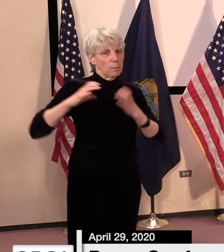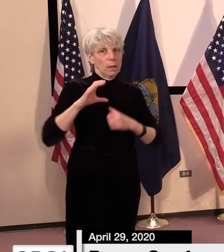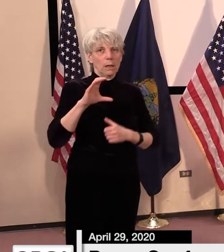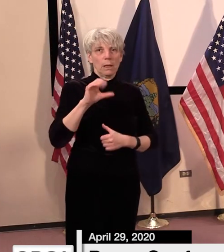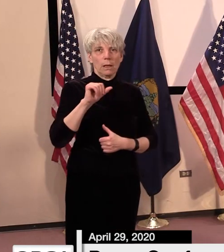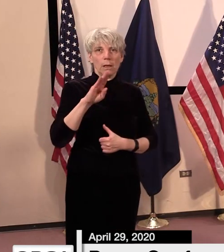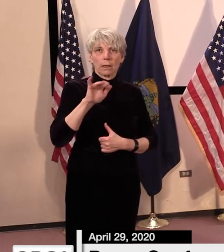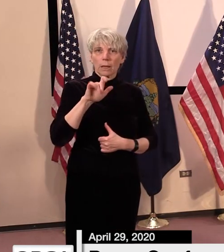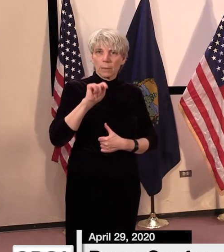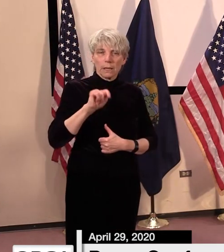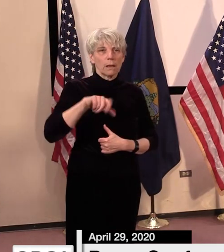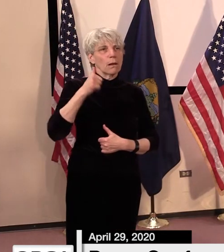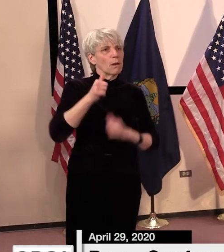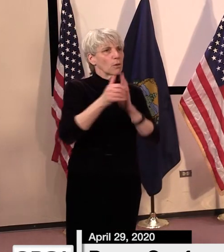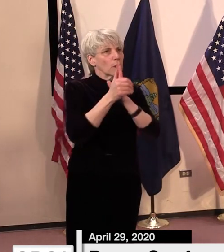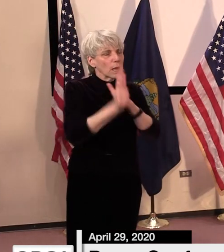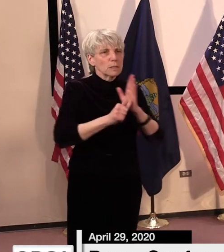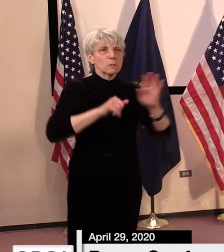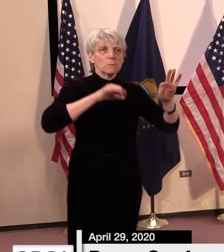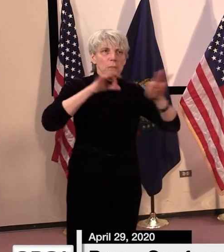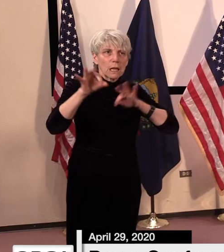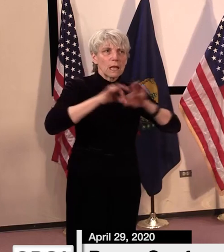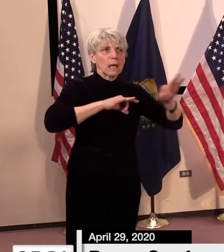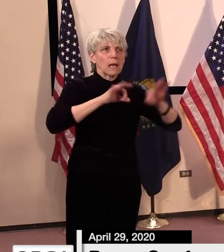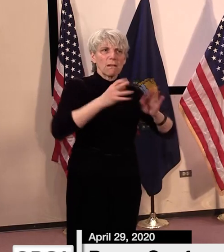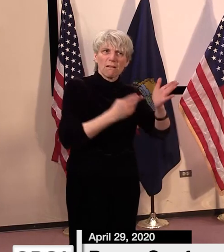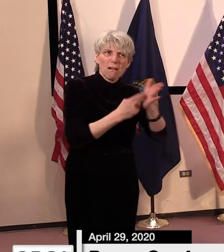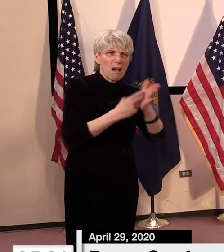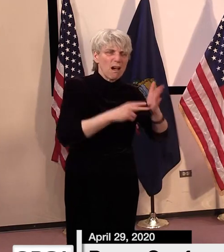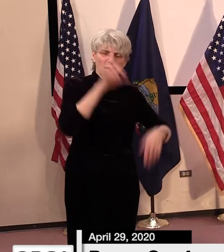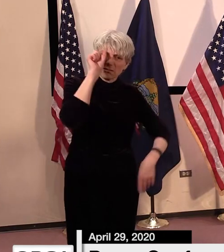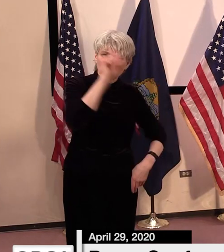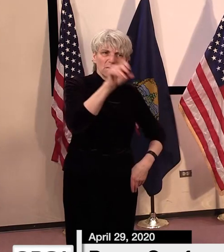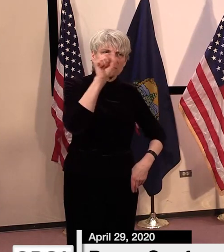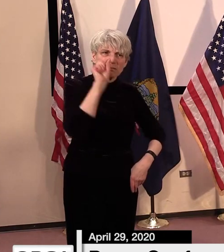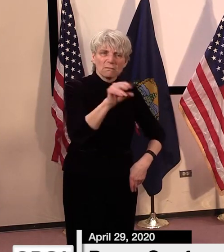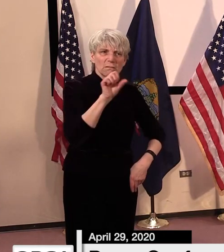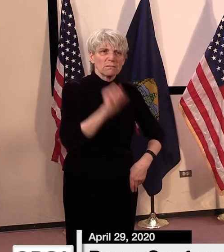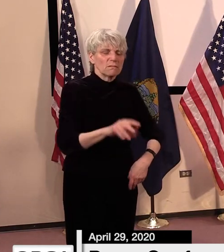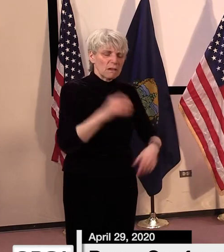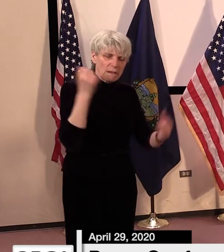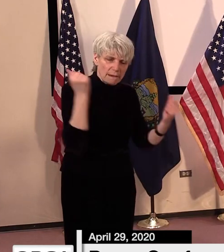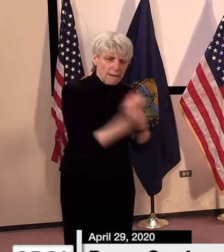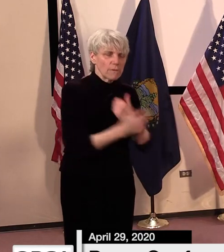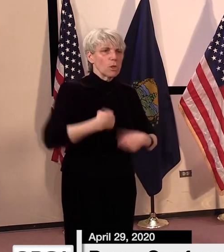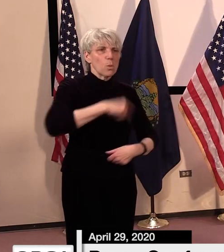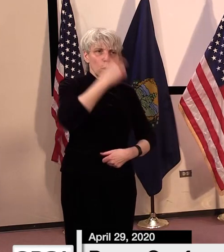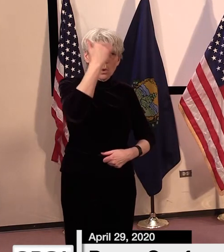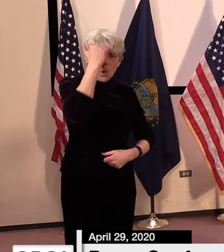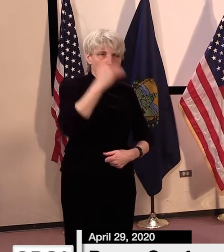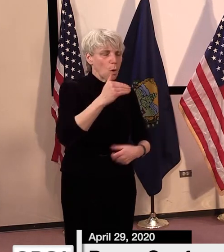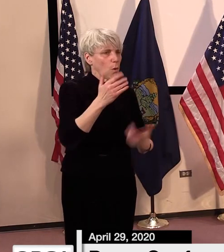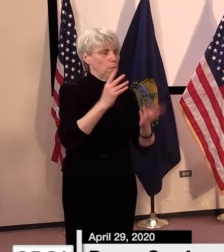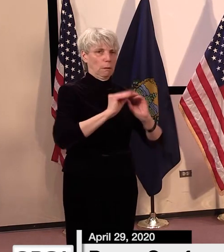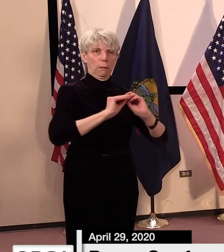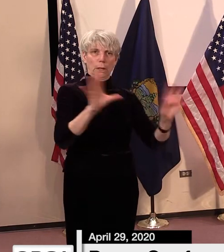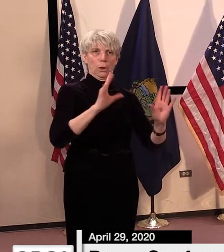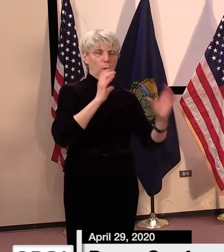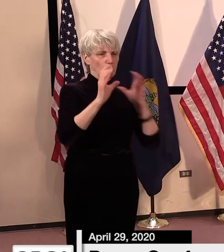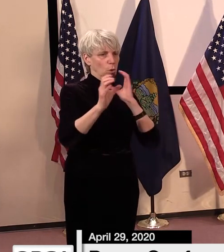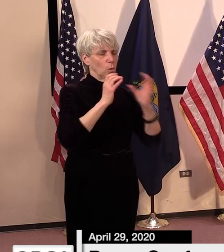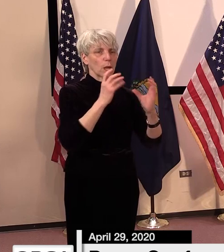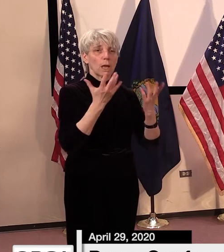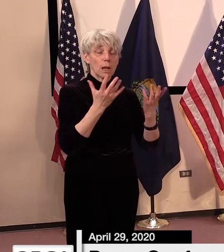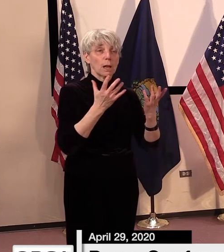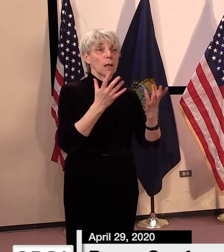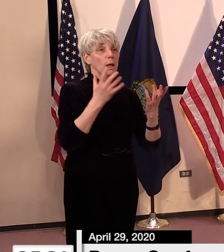forth, to try and be transparent about what we're doing, what we're seeing, and how we're doing. And for those